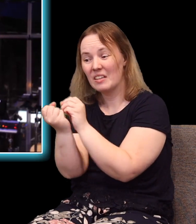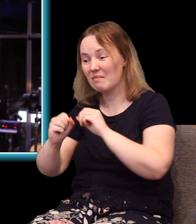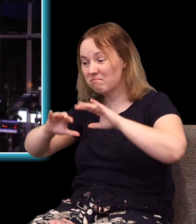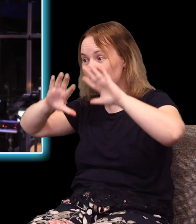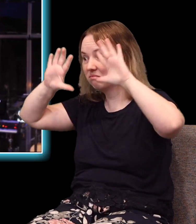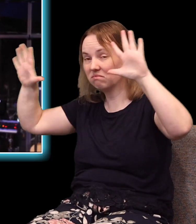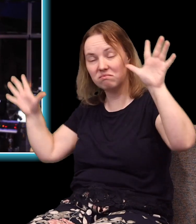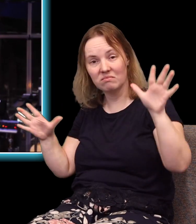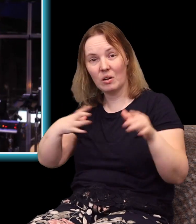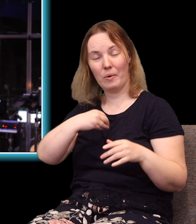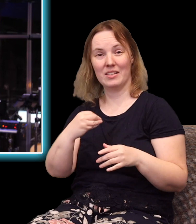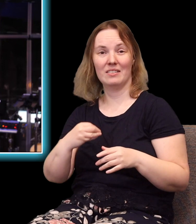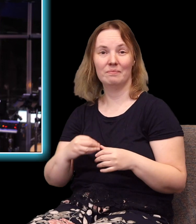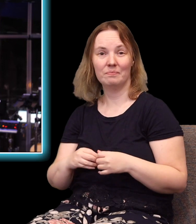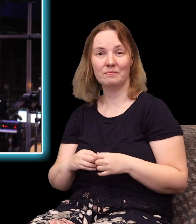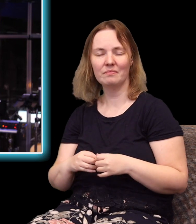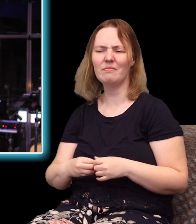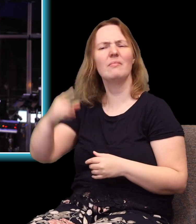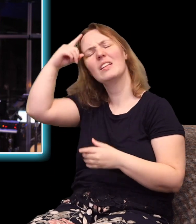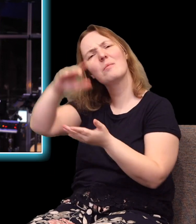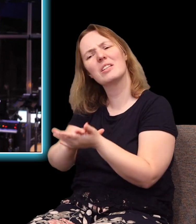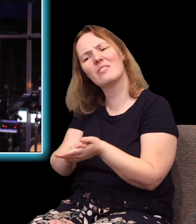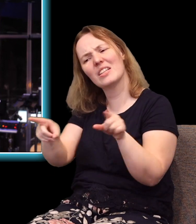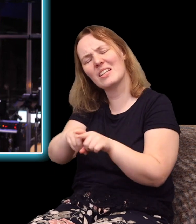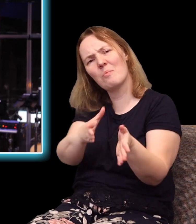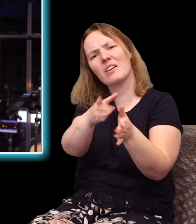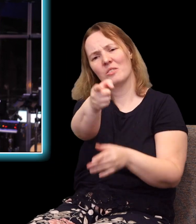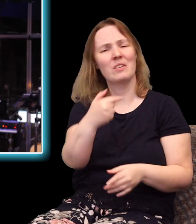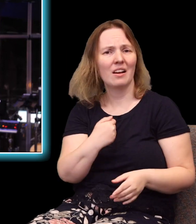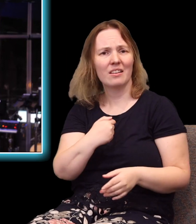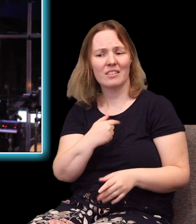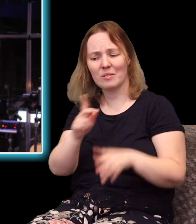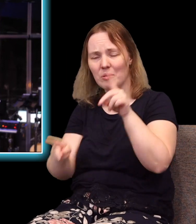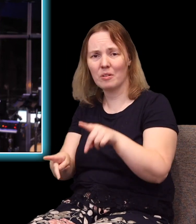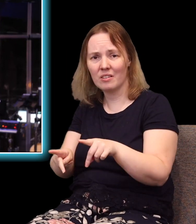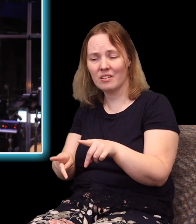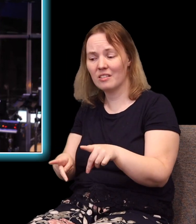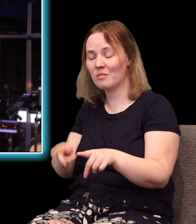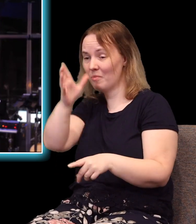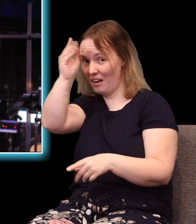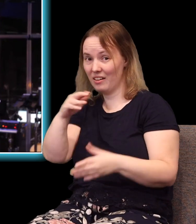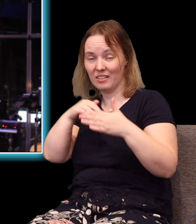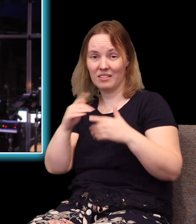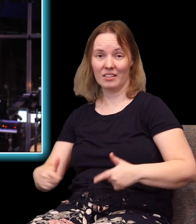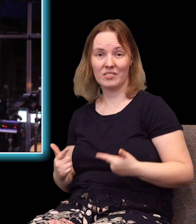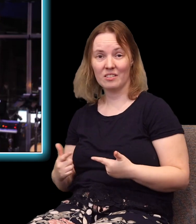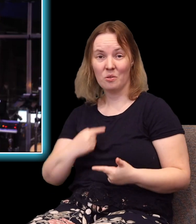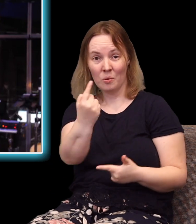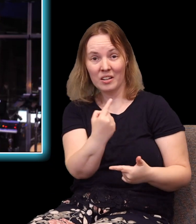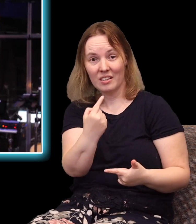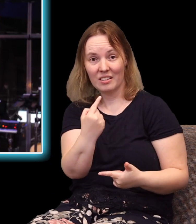into glistening white. And I really believe that in the same way, you and I, as people in whom God